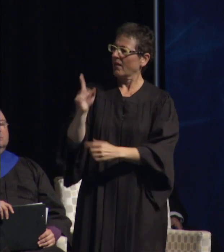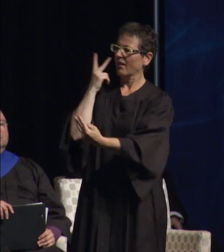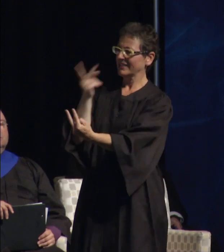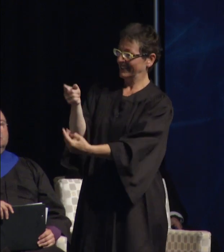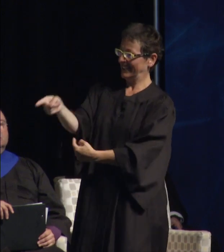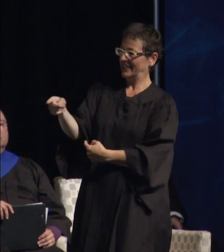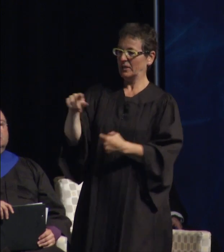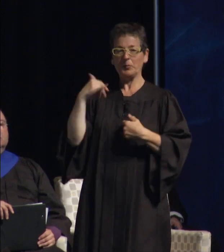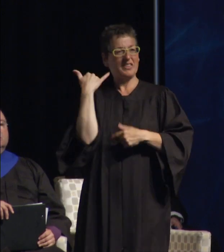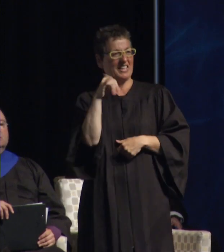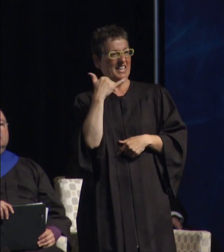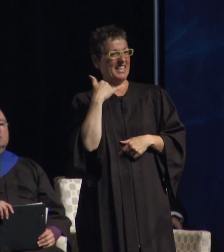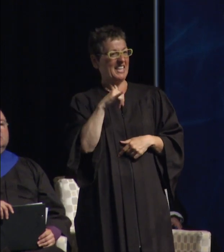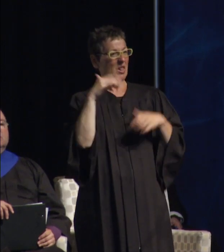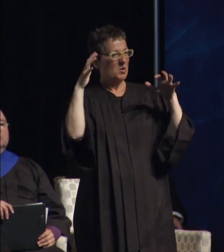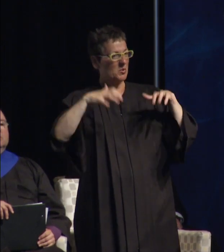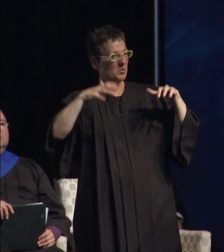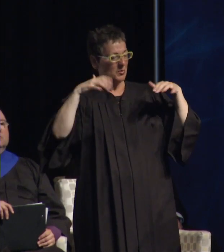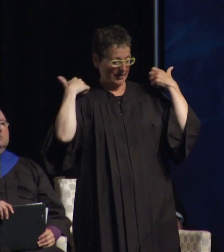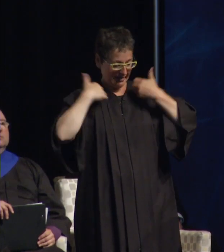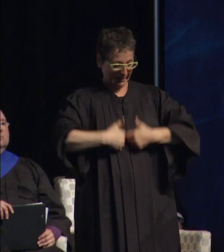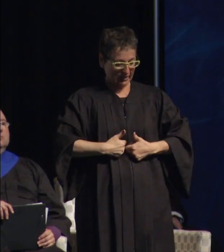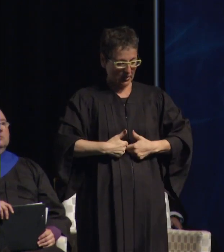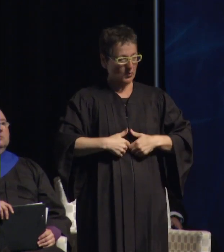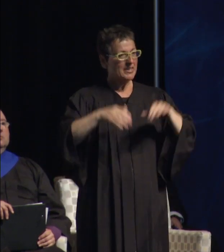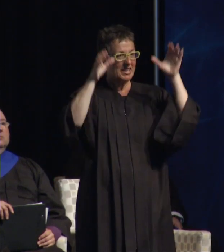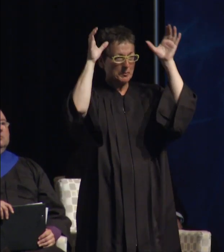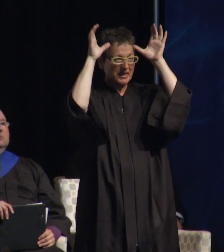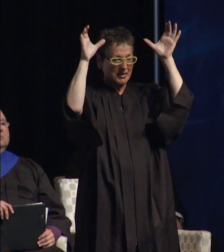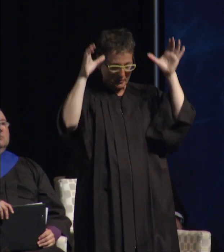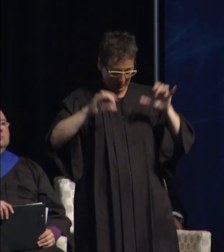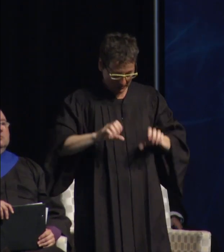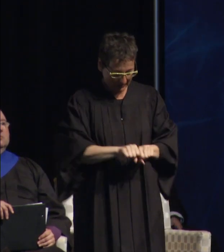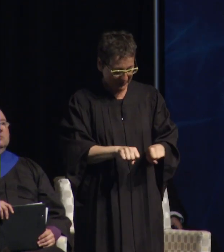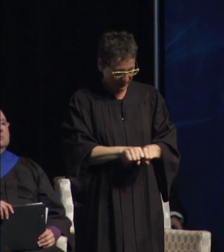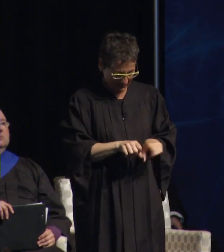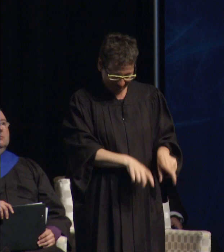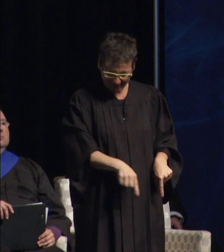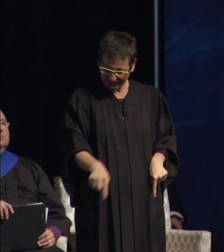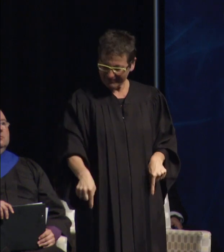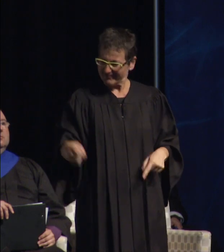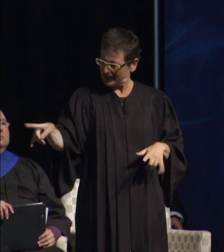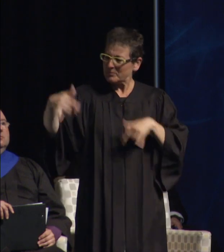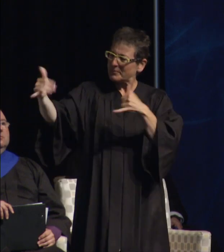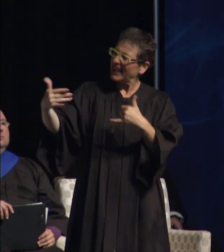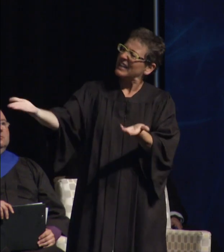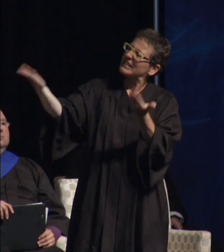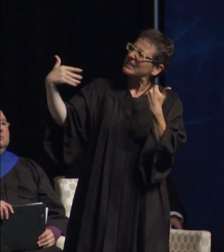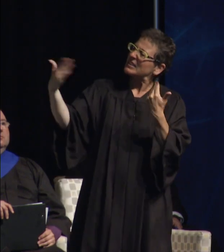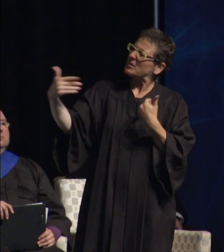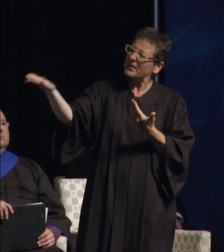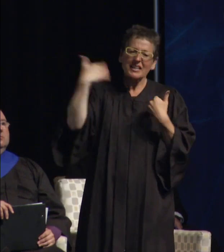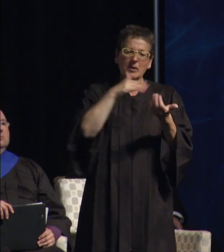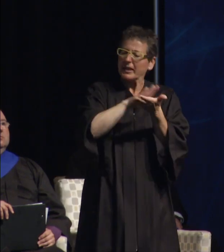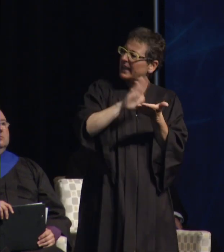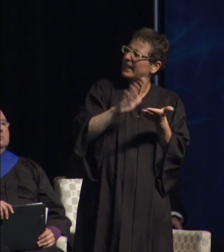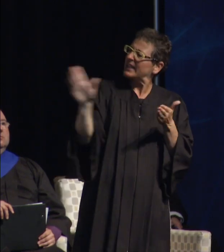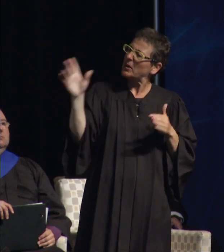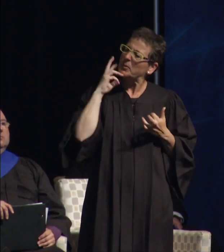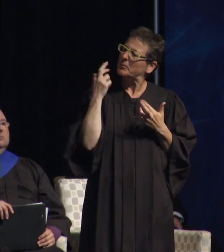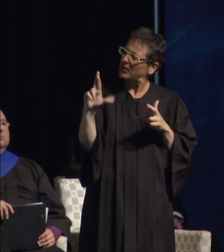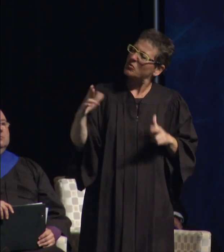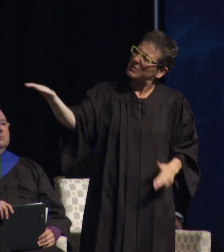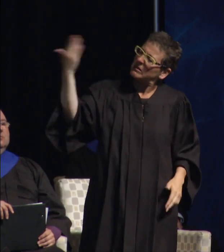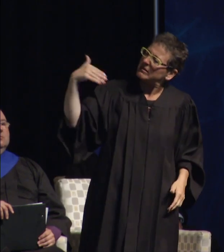yellow raincoat, his blue Mickey Mouse boots on, playing in water. I tried to convince him to come in to do some chores, like clean up his